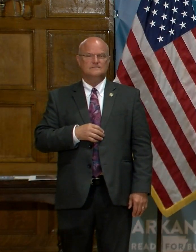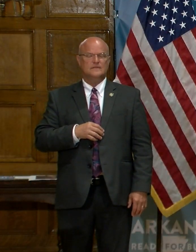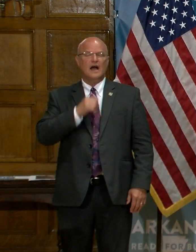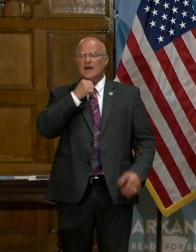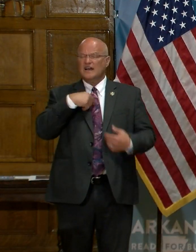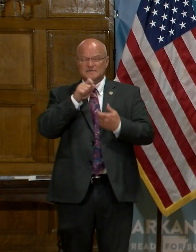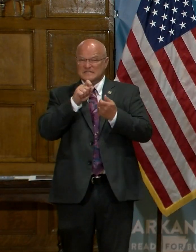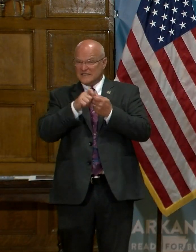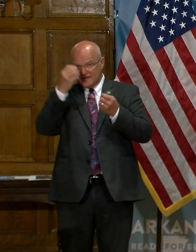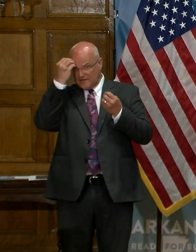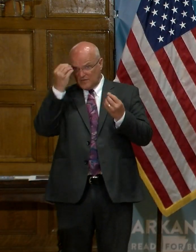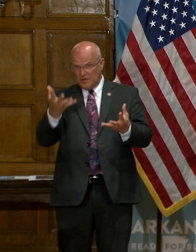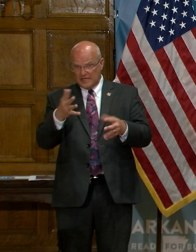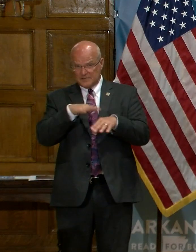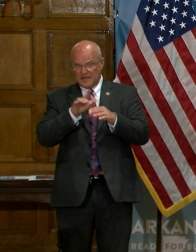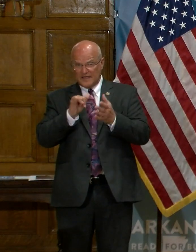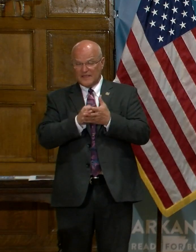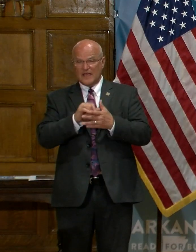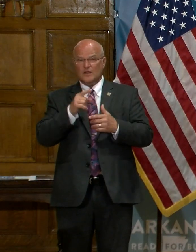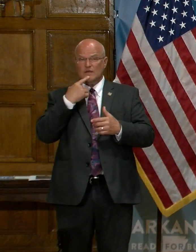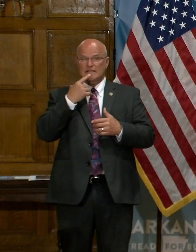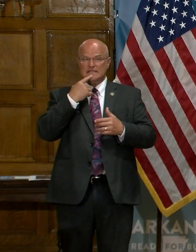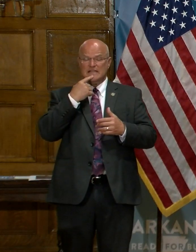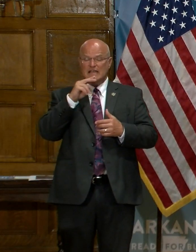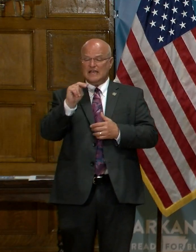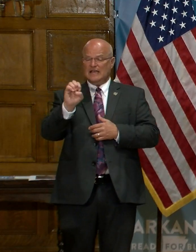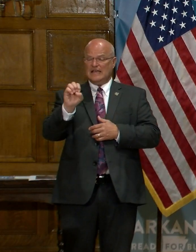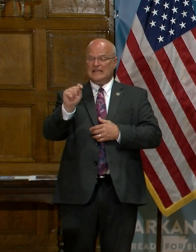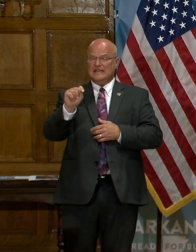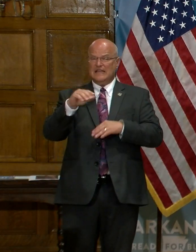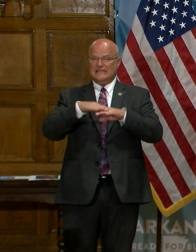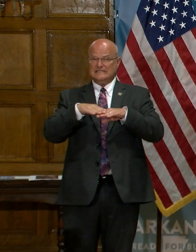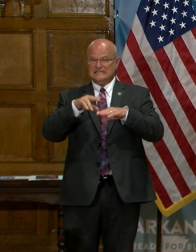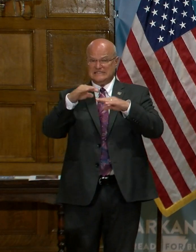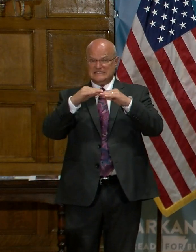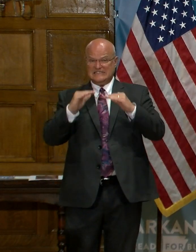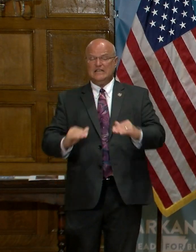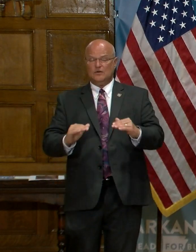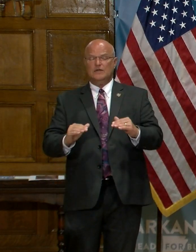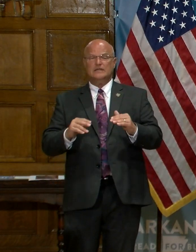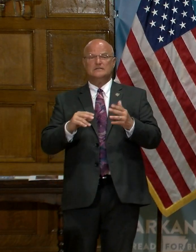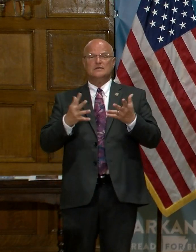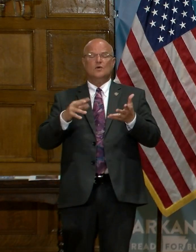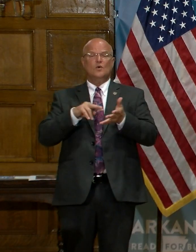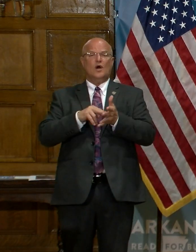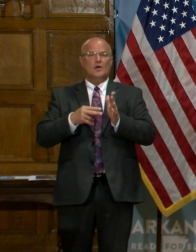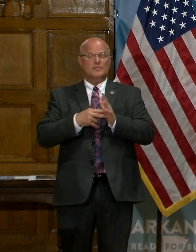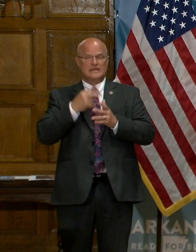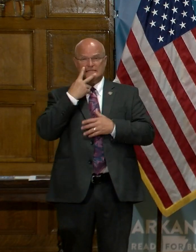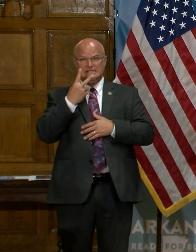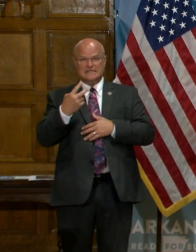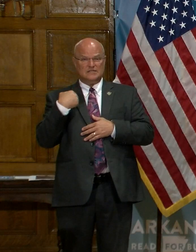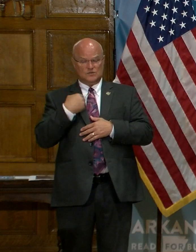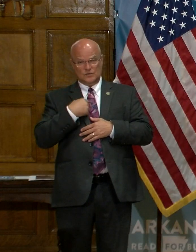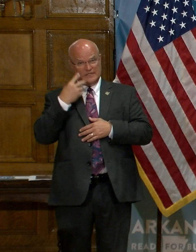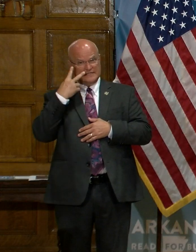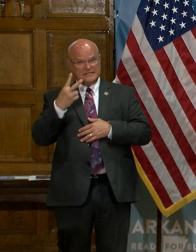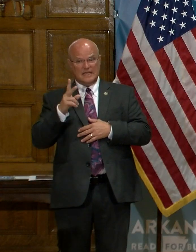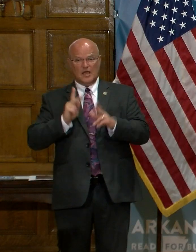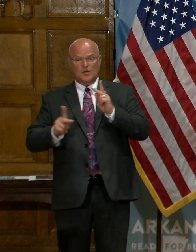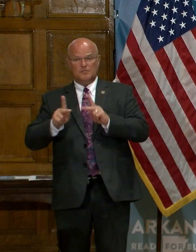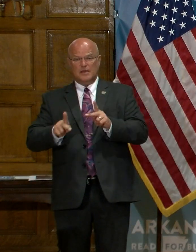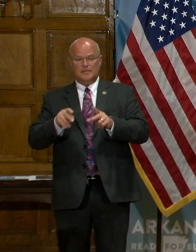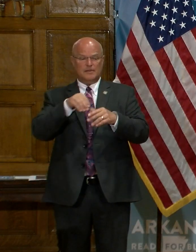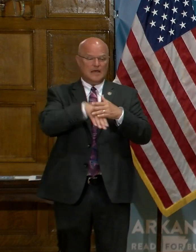I don't have specific information on that. When we say there's a net decrease, what we tend to see is we see